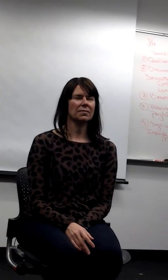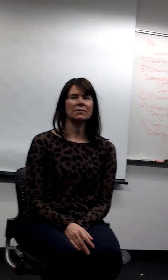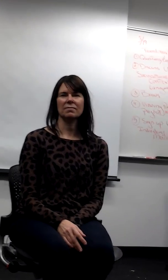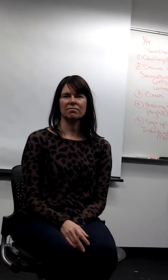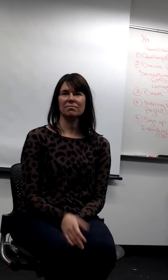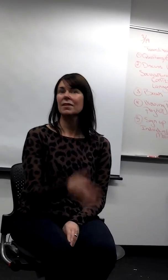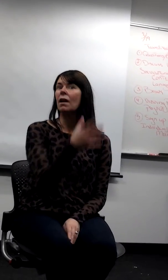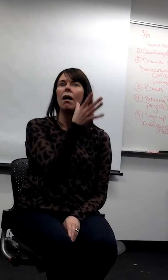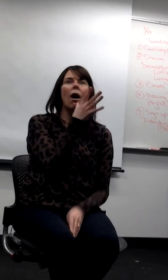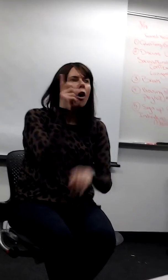going on.